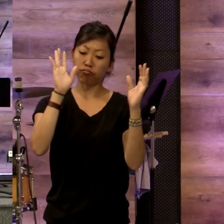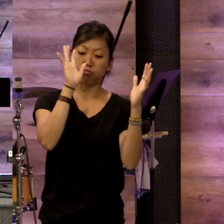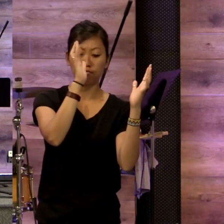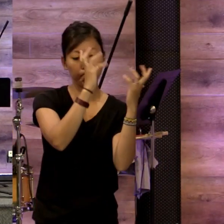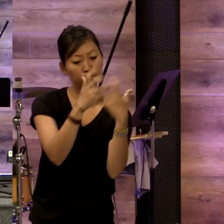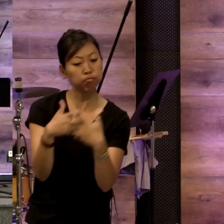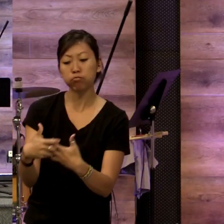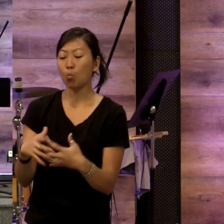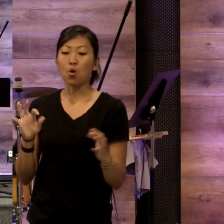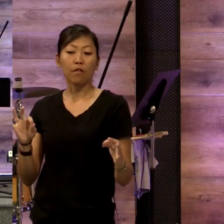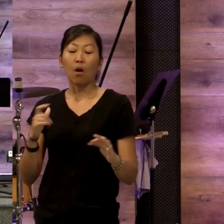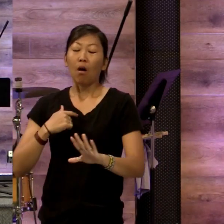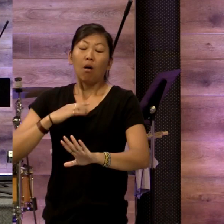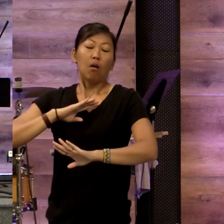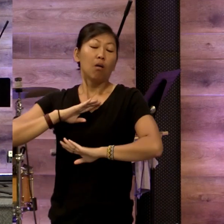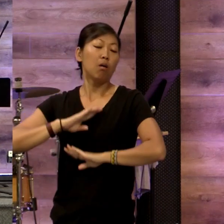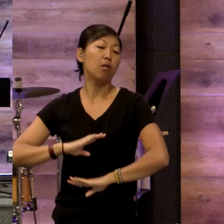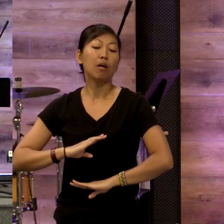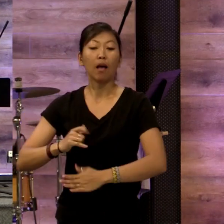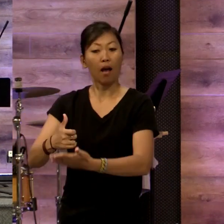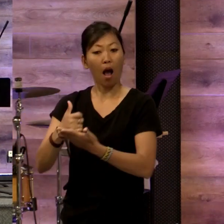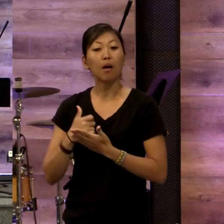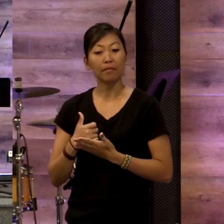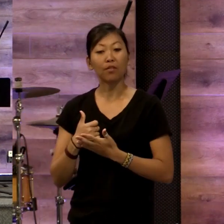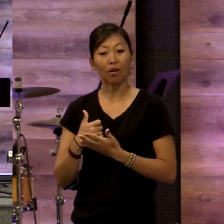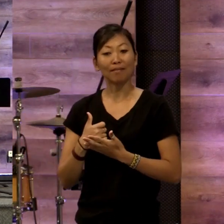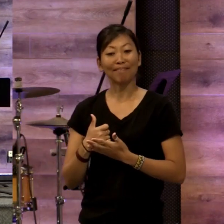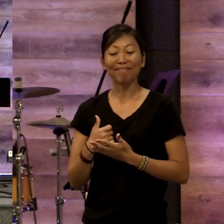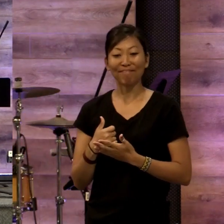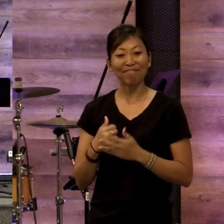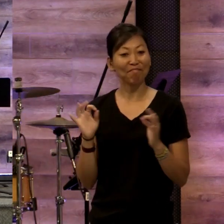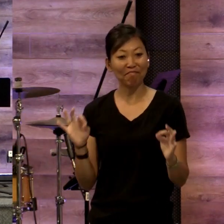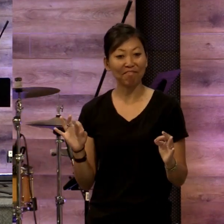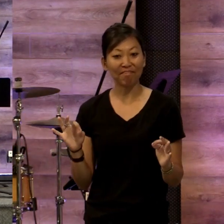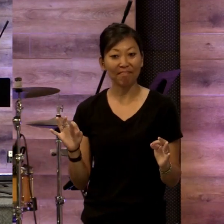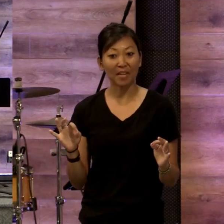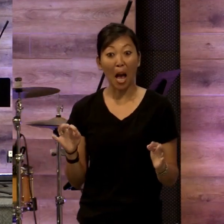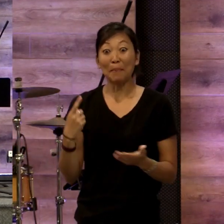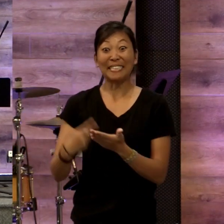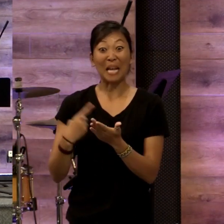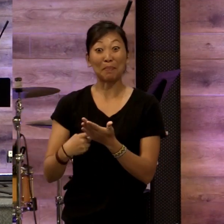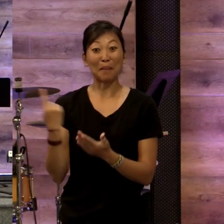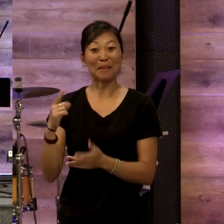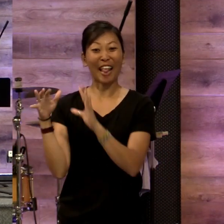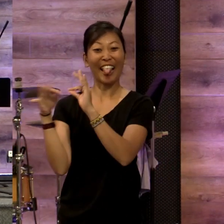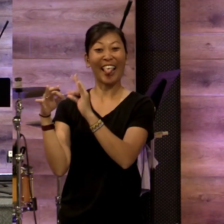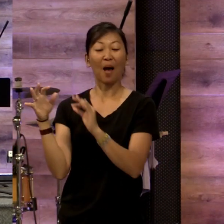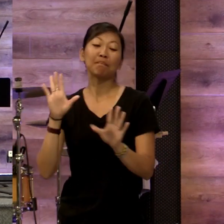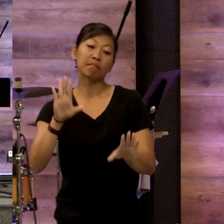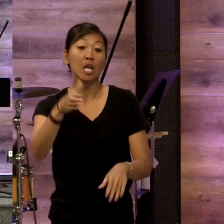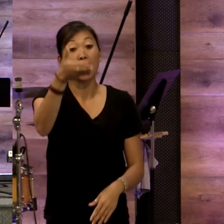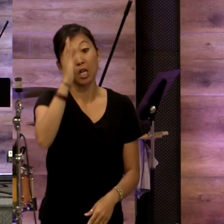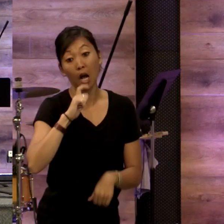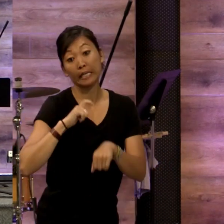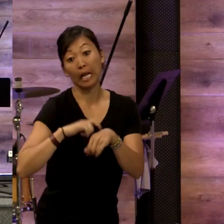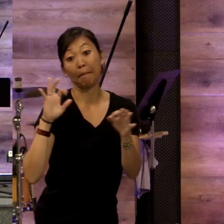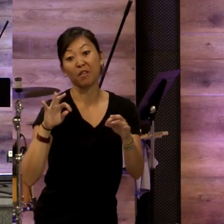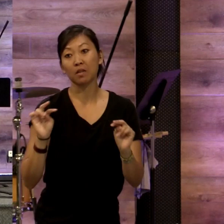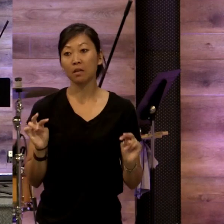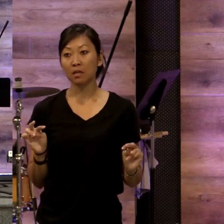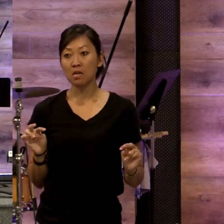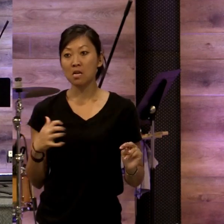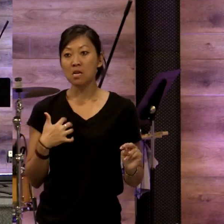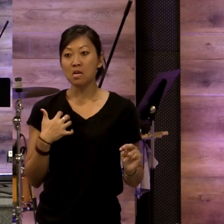things together perfectly, and you see how everything works out. But sometimes when you hear that,